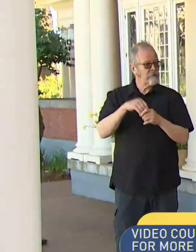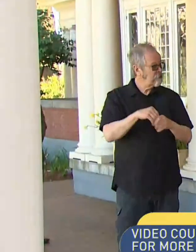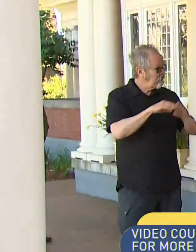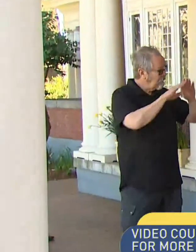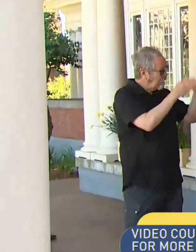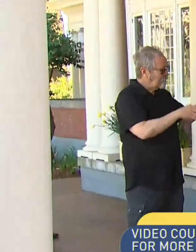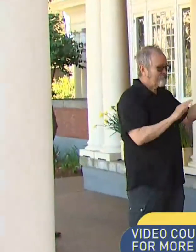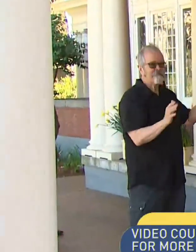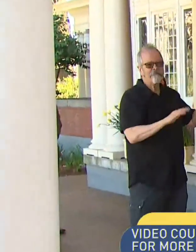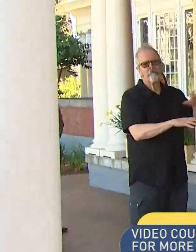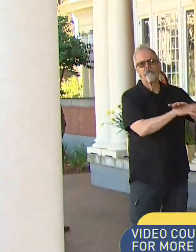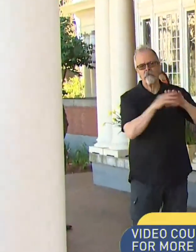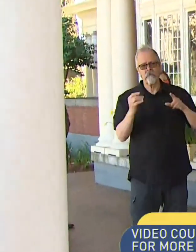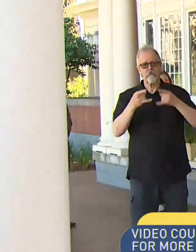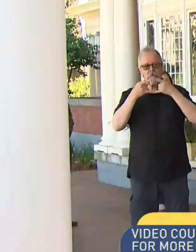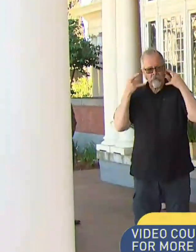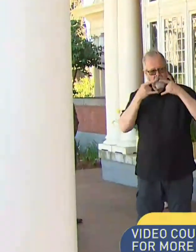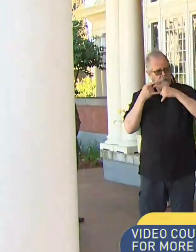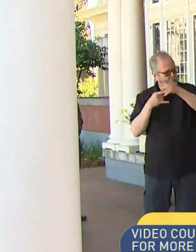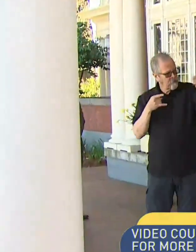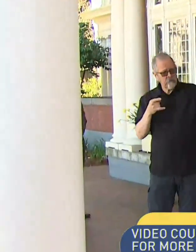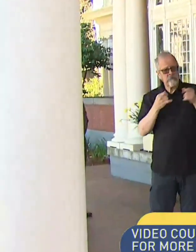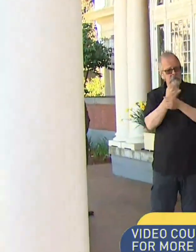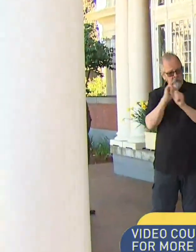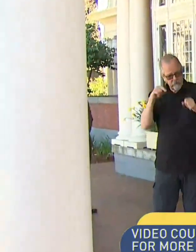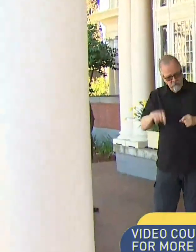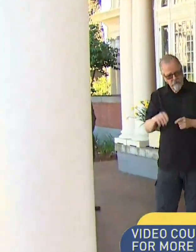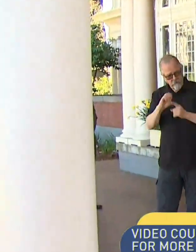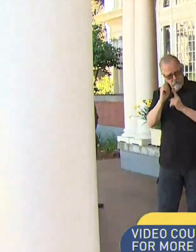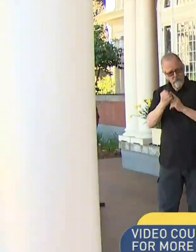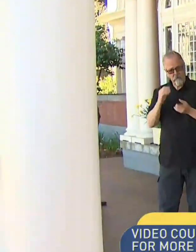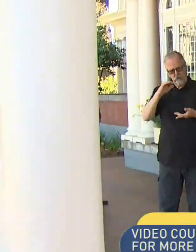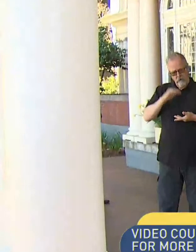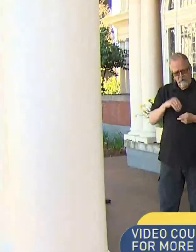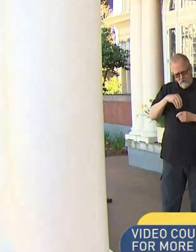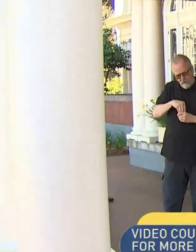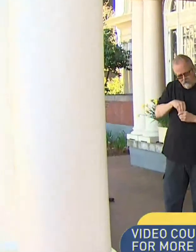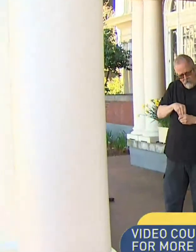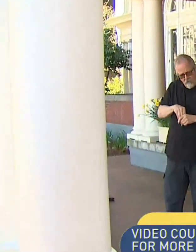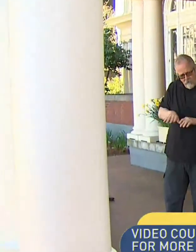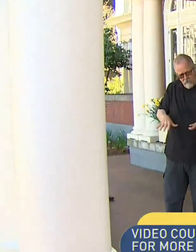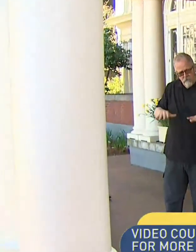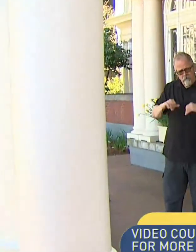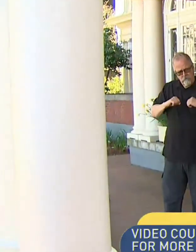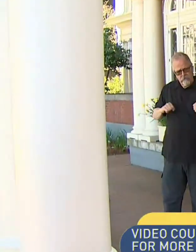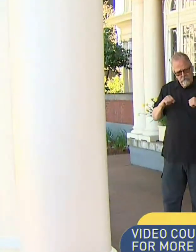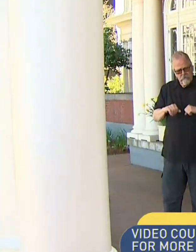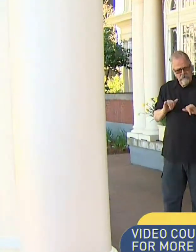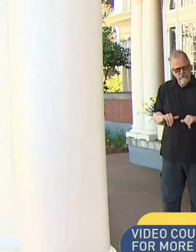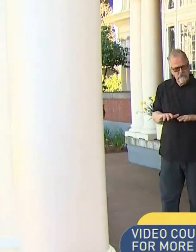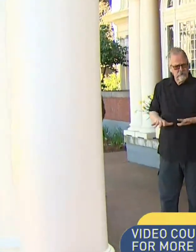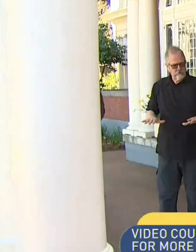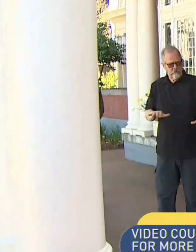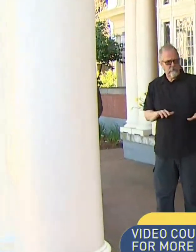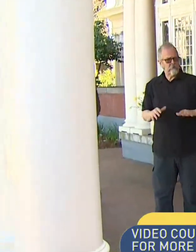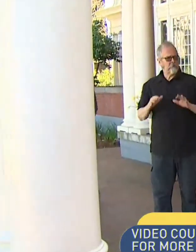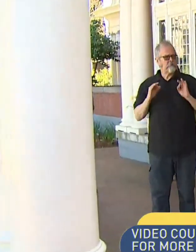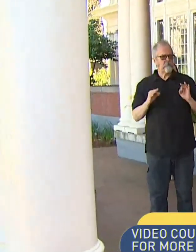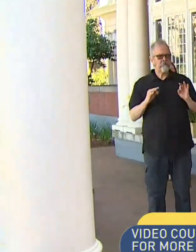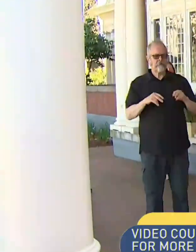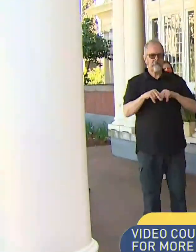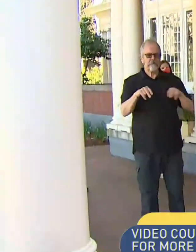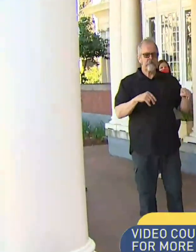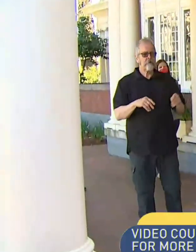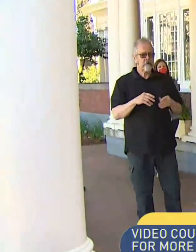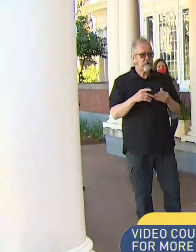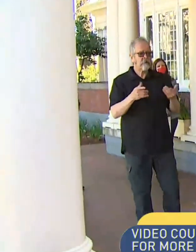very safe in this environment. It would be less so if we were inside, kind of more shoulder to shoulder, right? Even though I've been doubly vaccinated. And again,